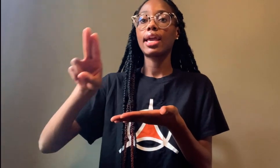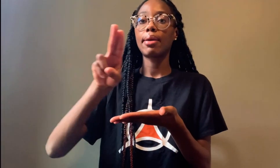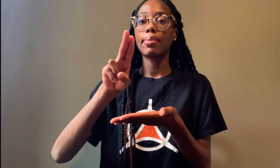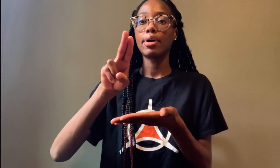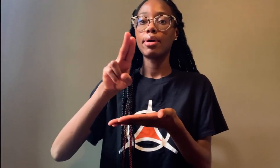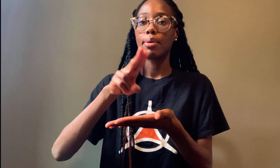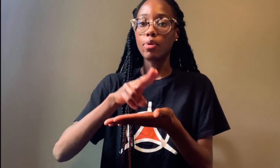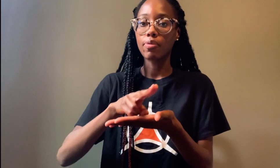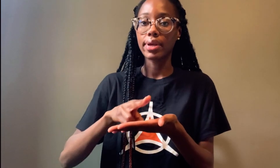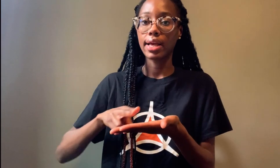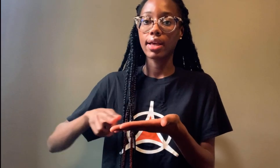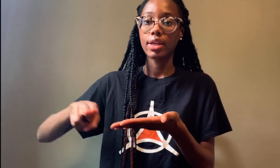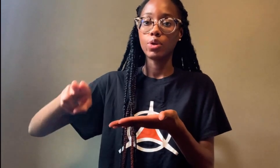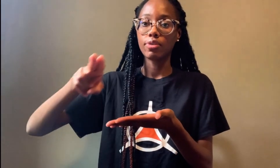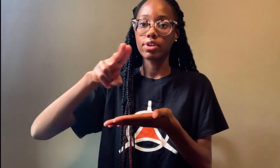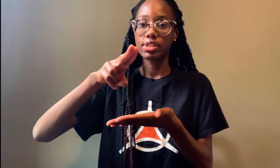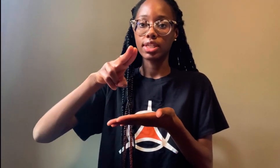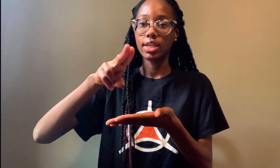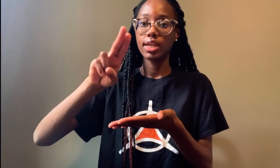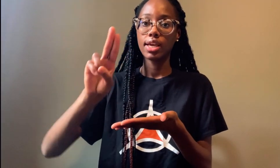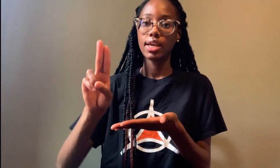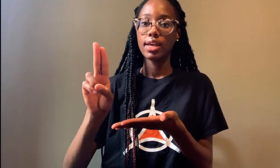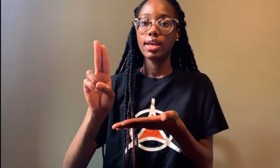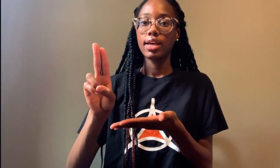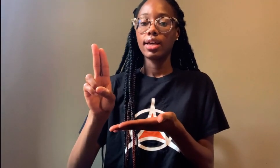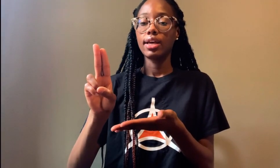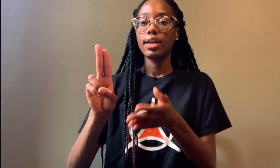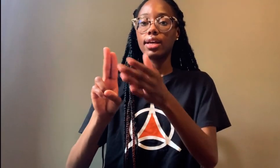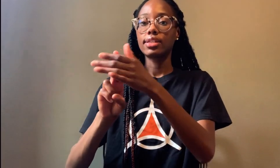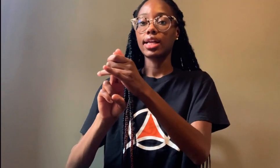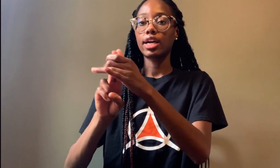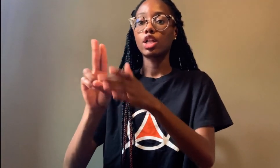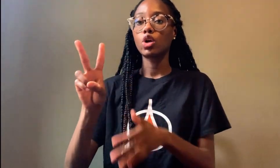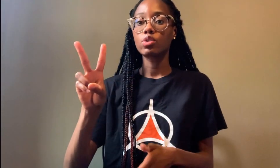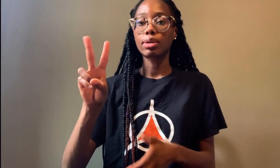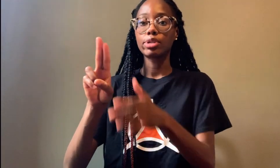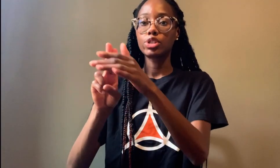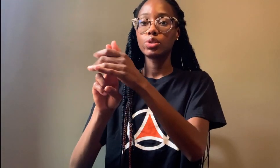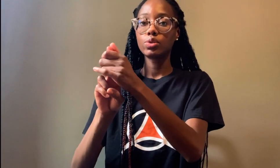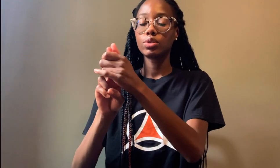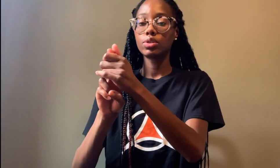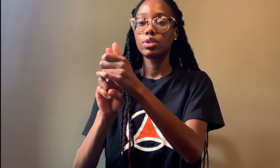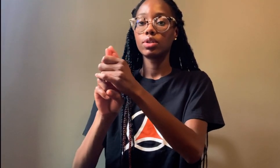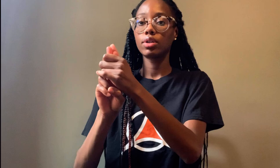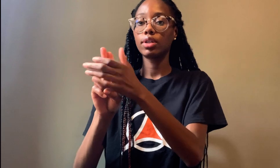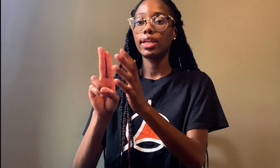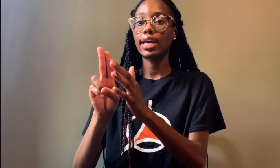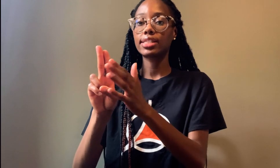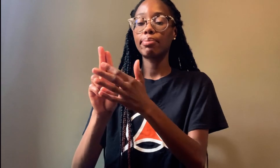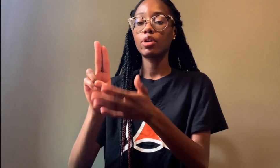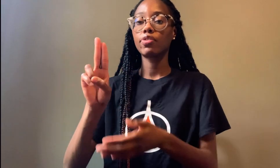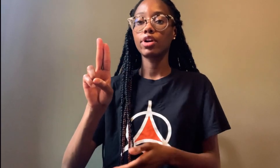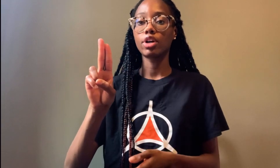same movement. University. It's like a closed number 2, index and middle finger